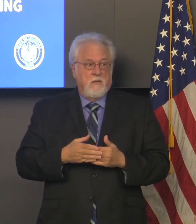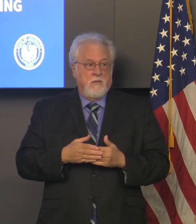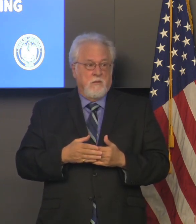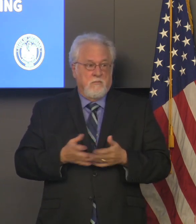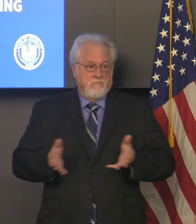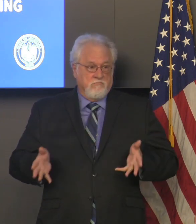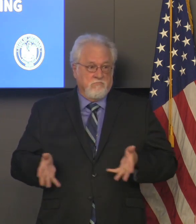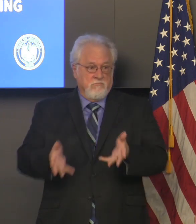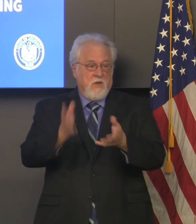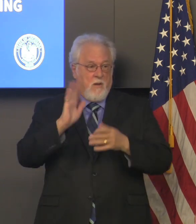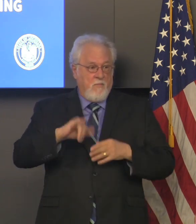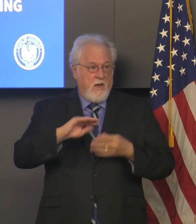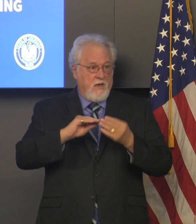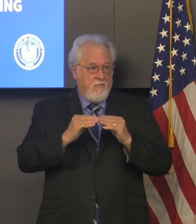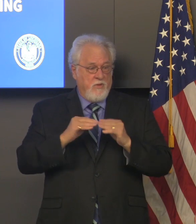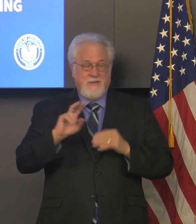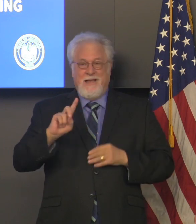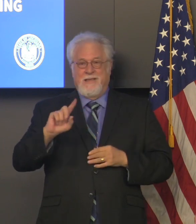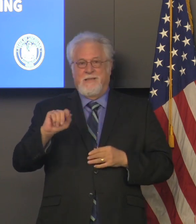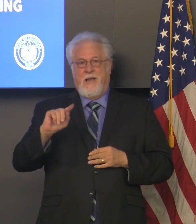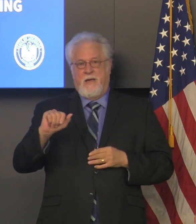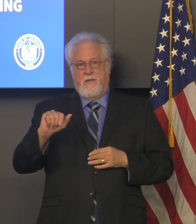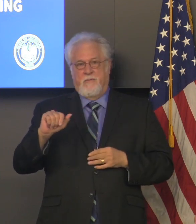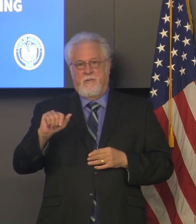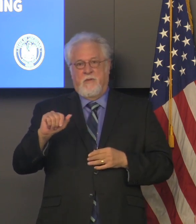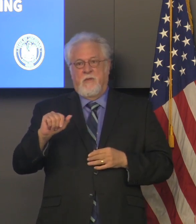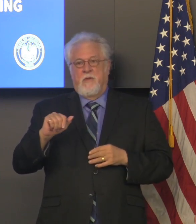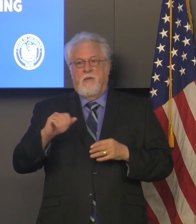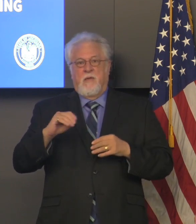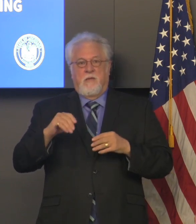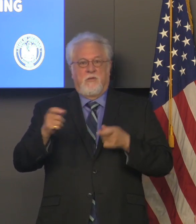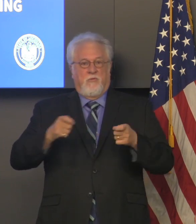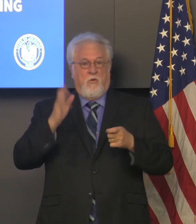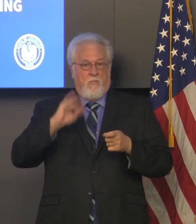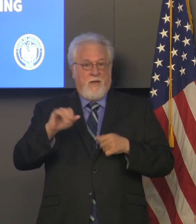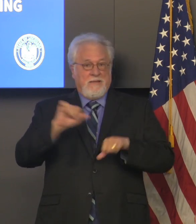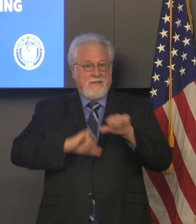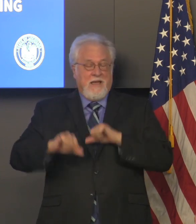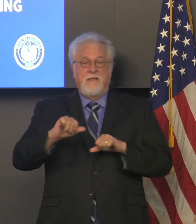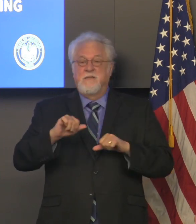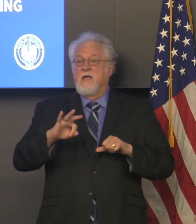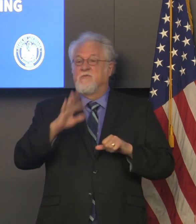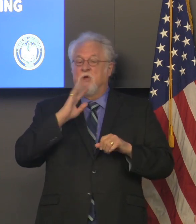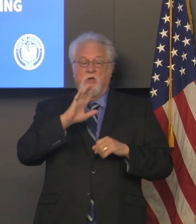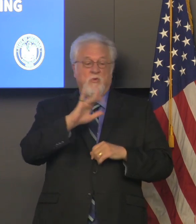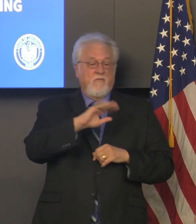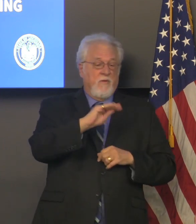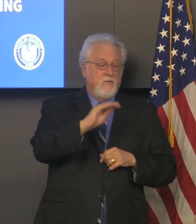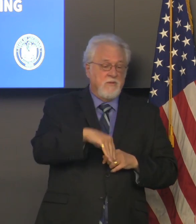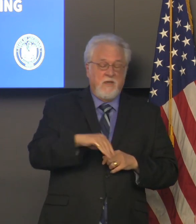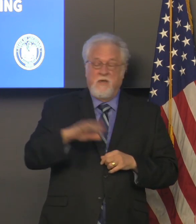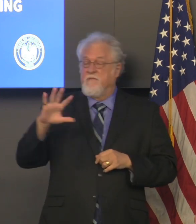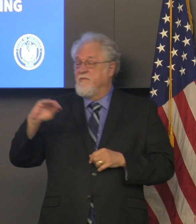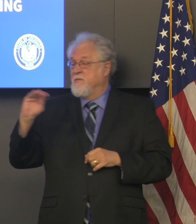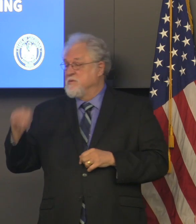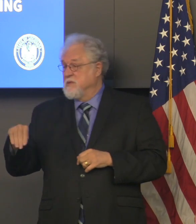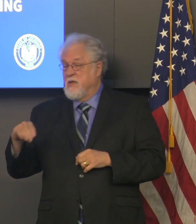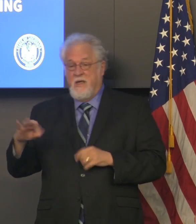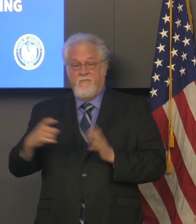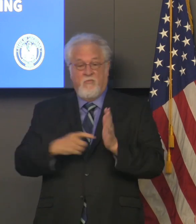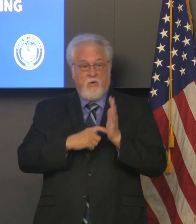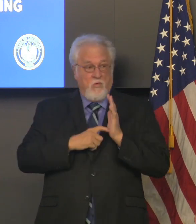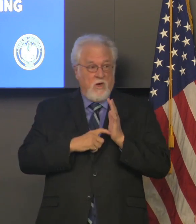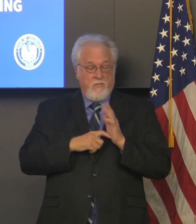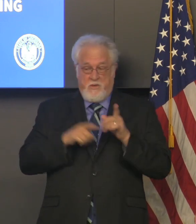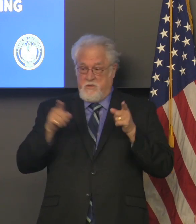numbers. We're going to be driven by the data, and we're going to be driven by the science. But whether you're talking 25% or 50%, if there's a requirement